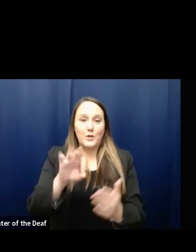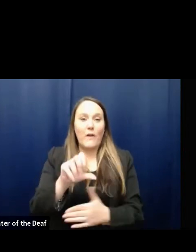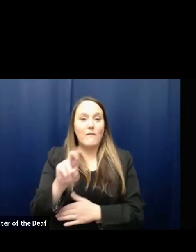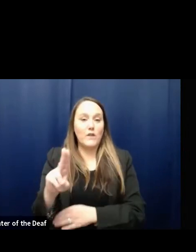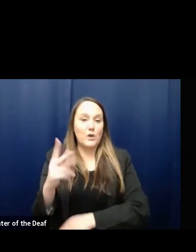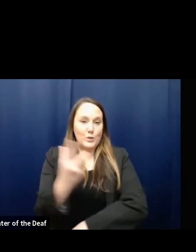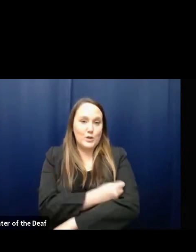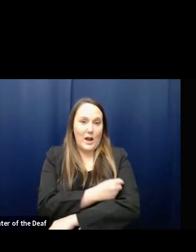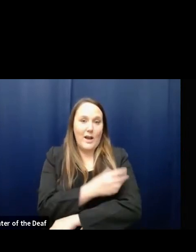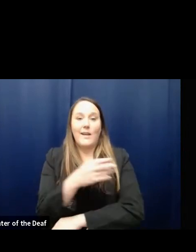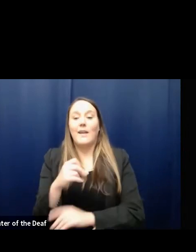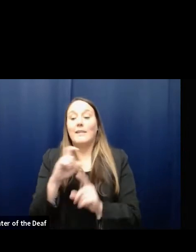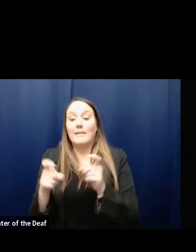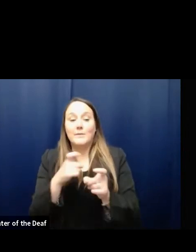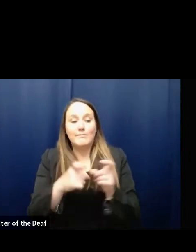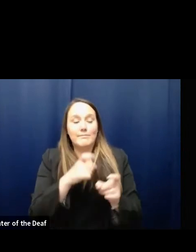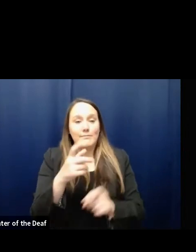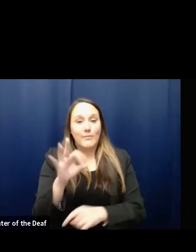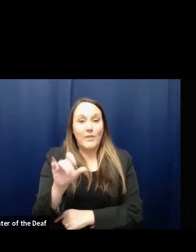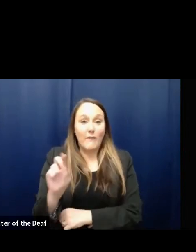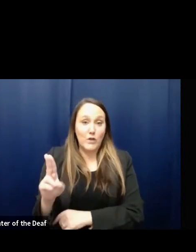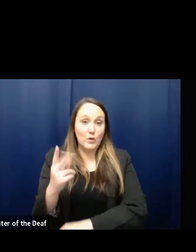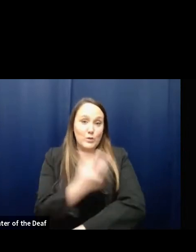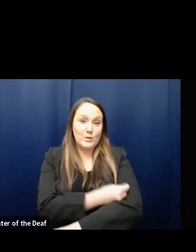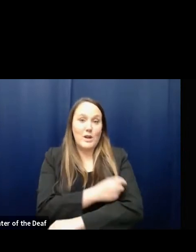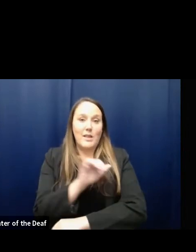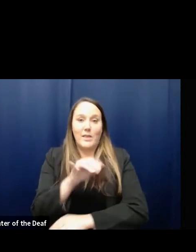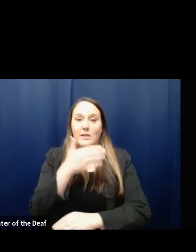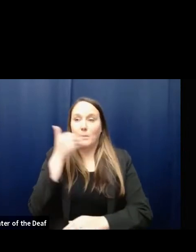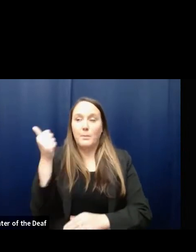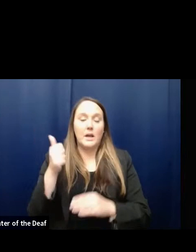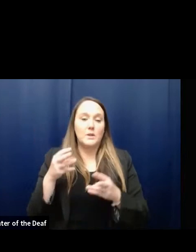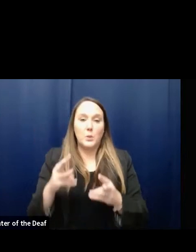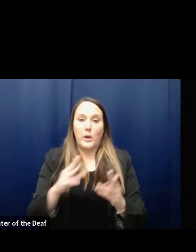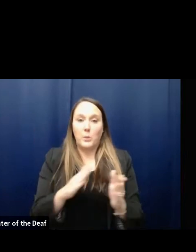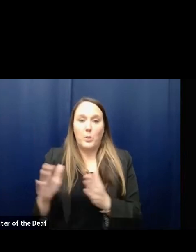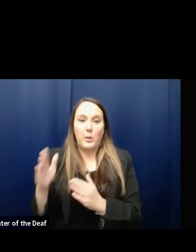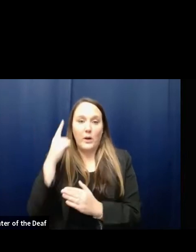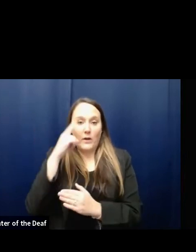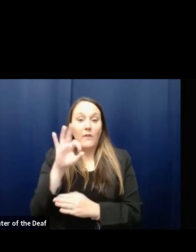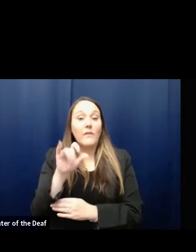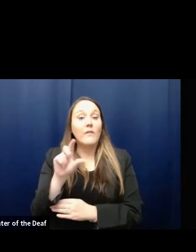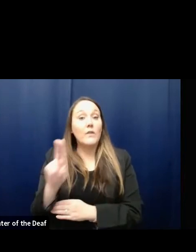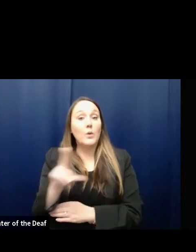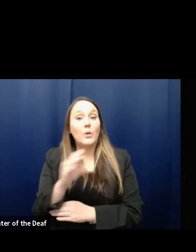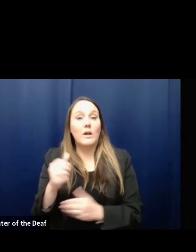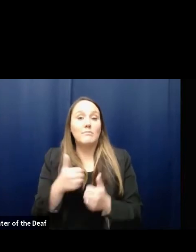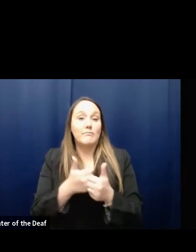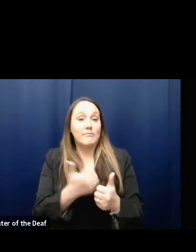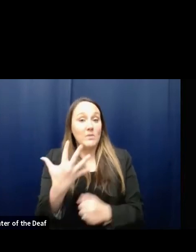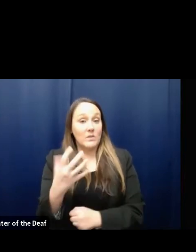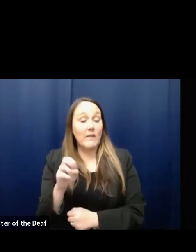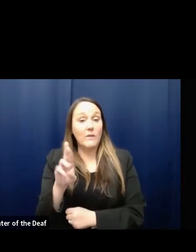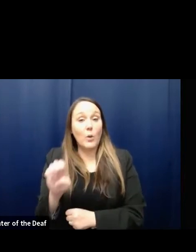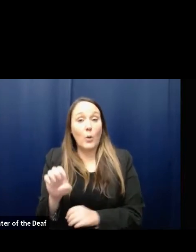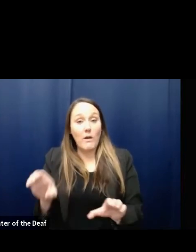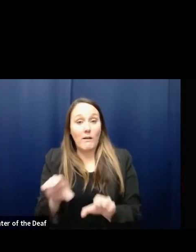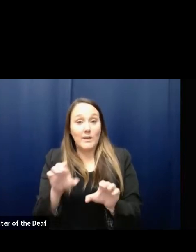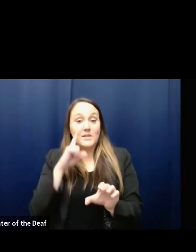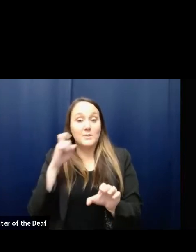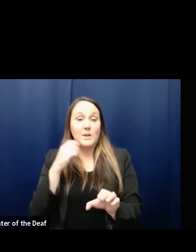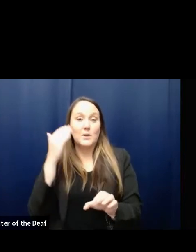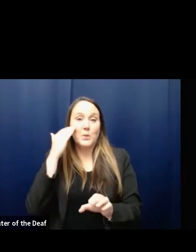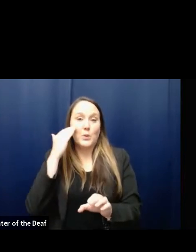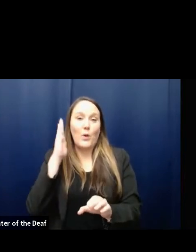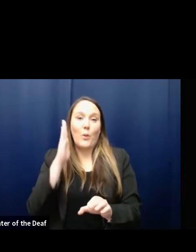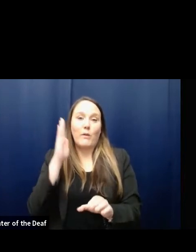and giving flu shots, because that's the best way we can prepare for the flu. And honestly, continue to practice the 5 core actions, because we know that will